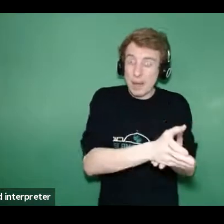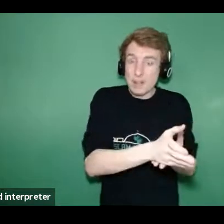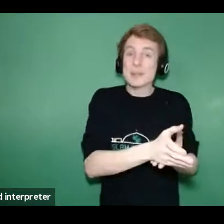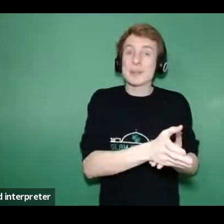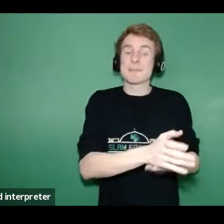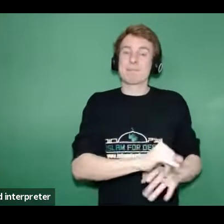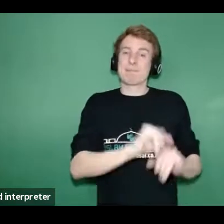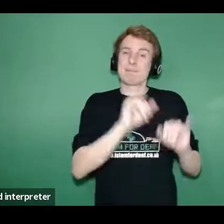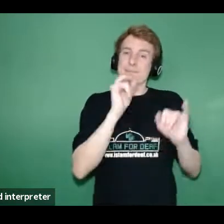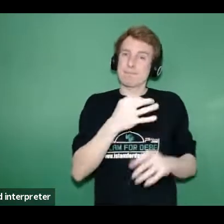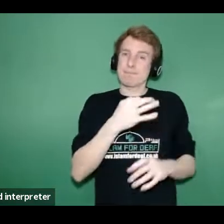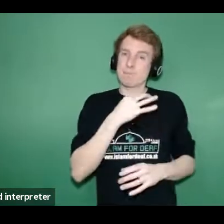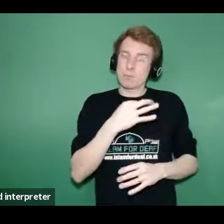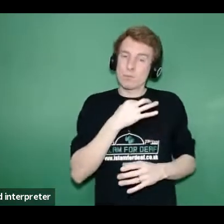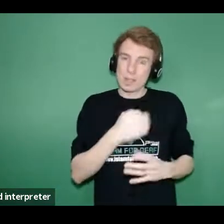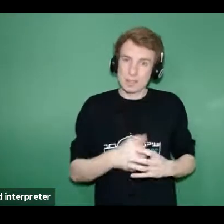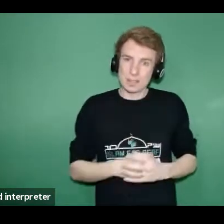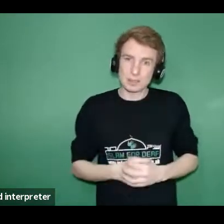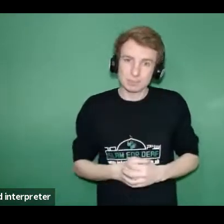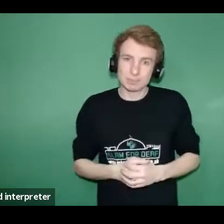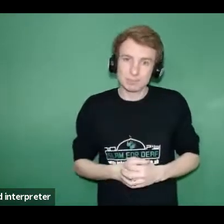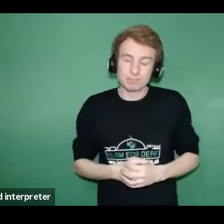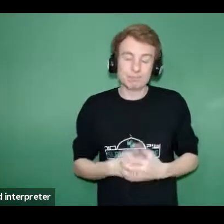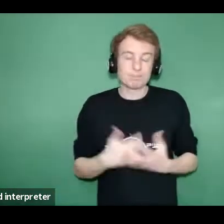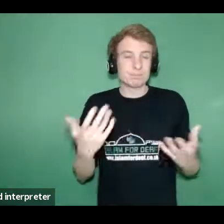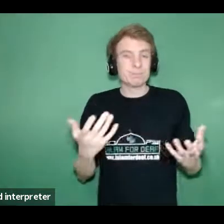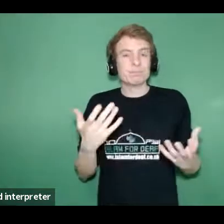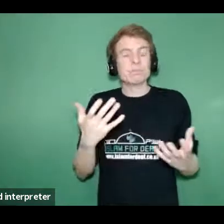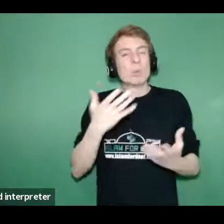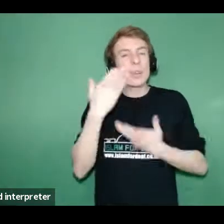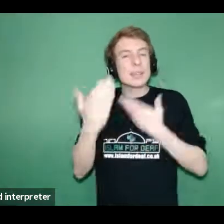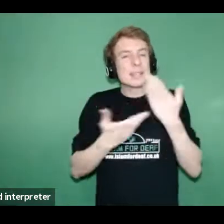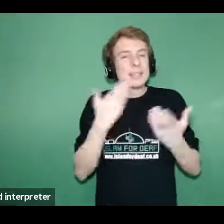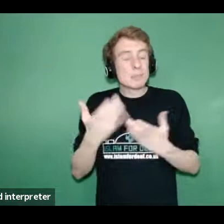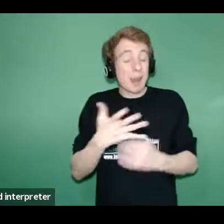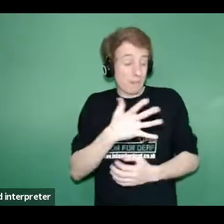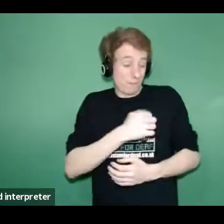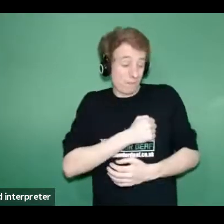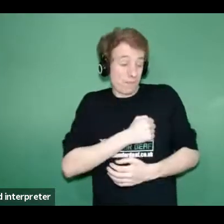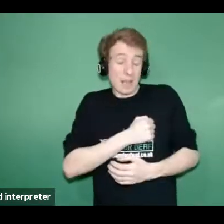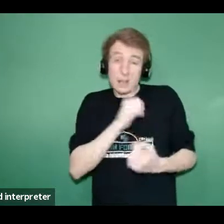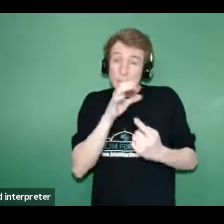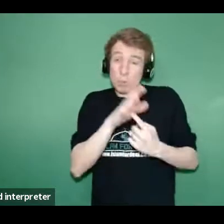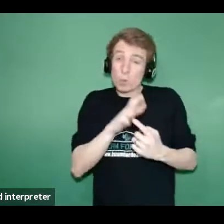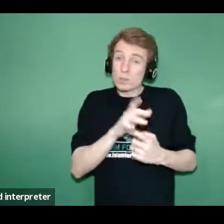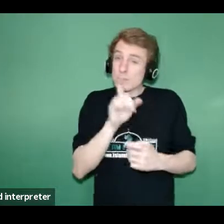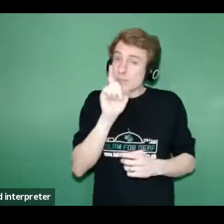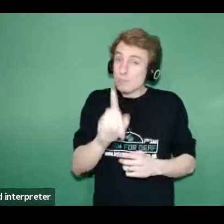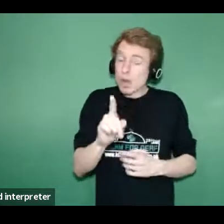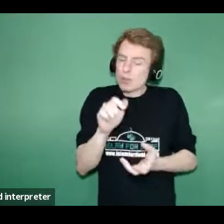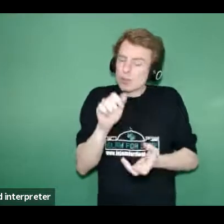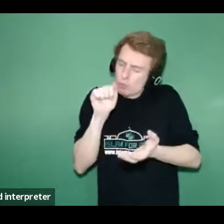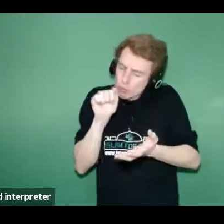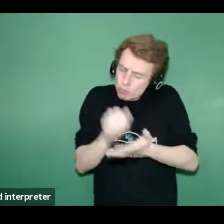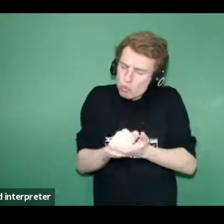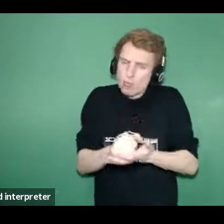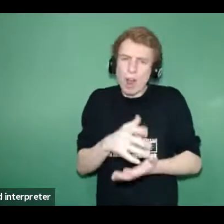the importance of having faith and having correct faith. Barakallahu fikum, Sheikhna.